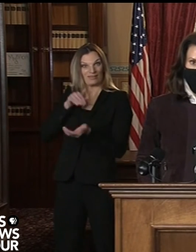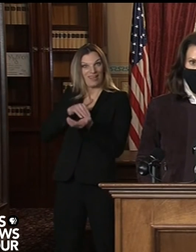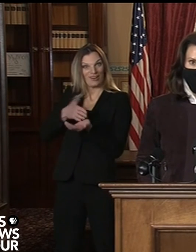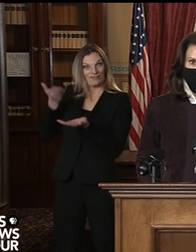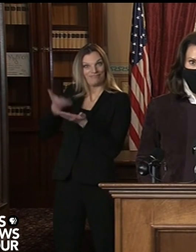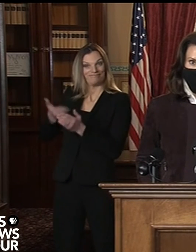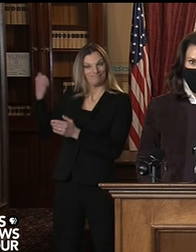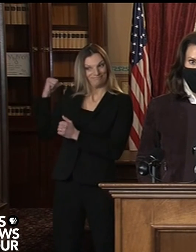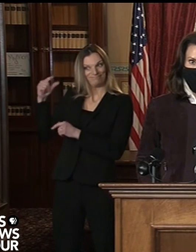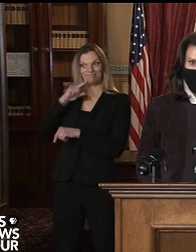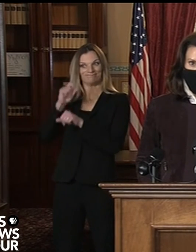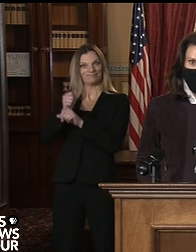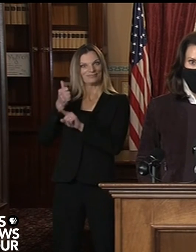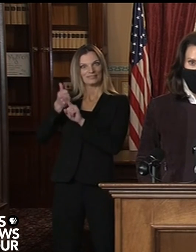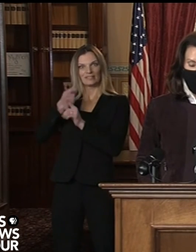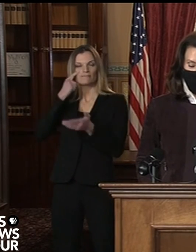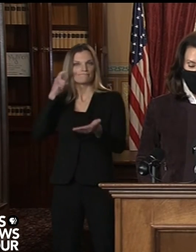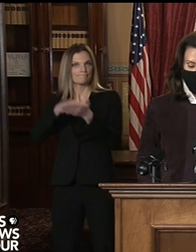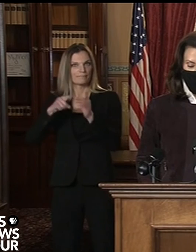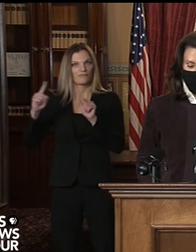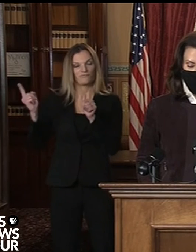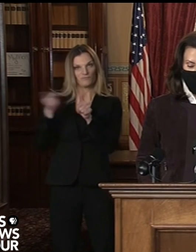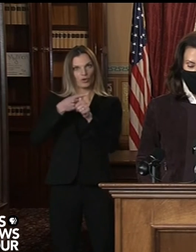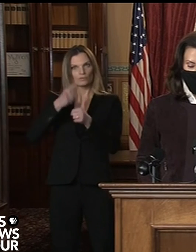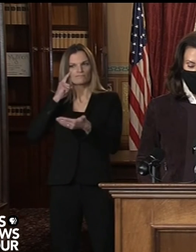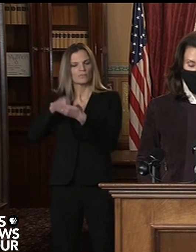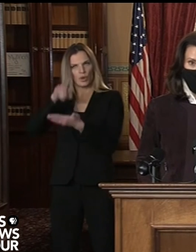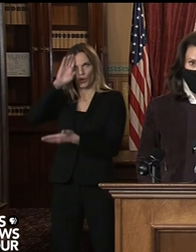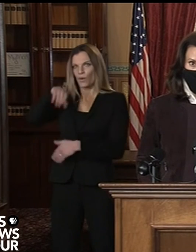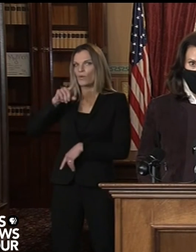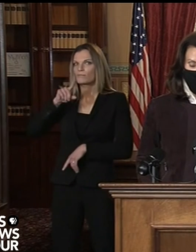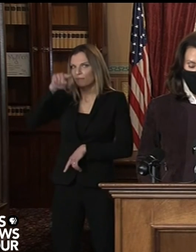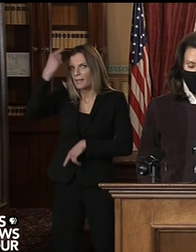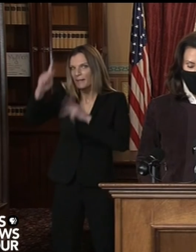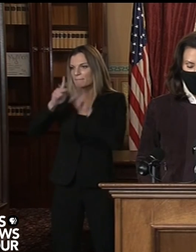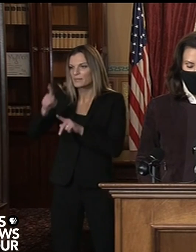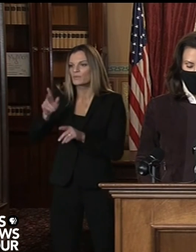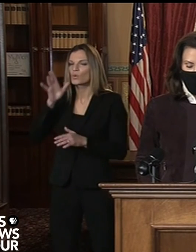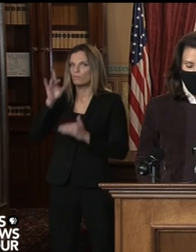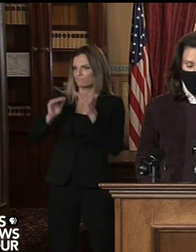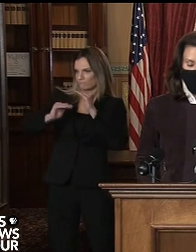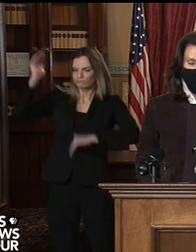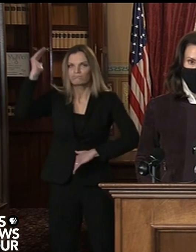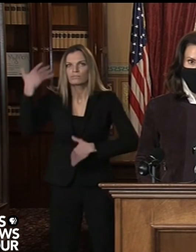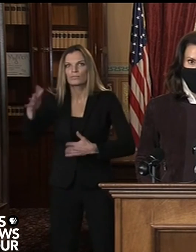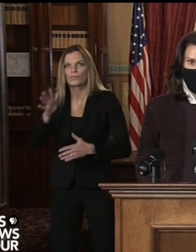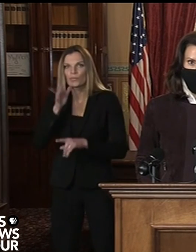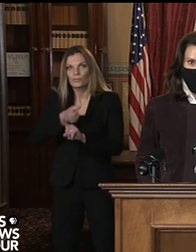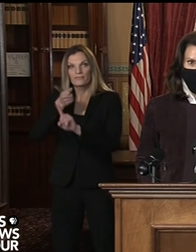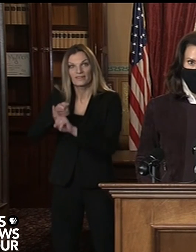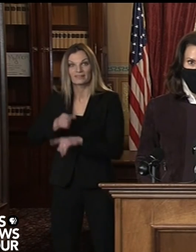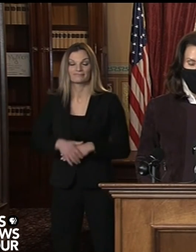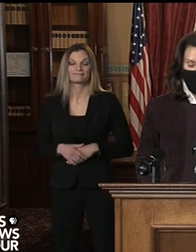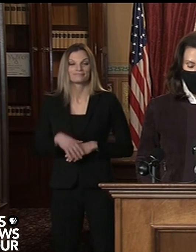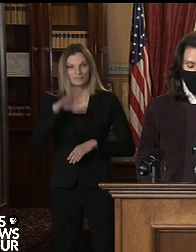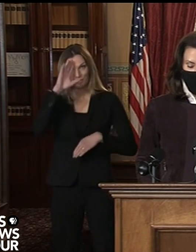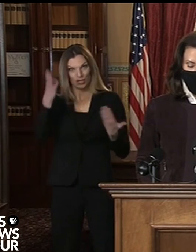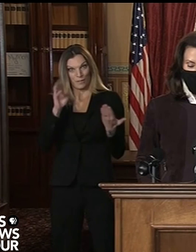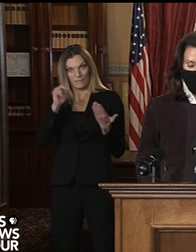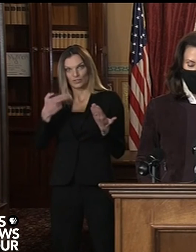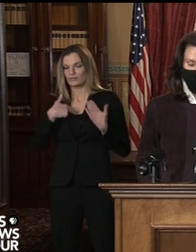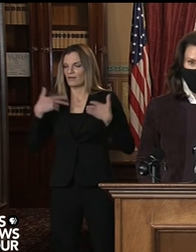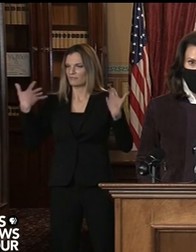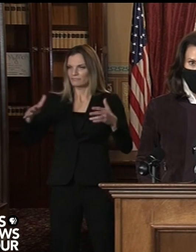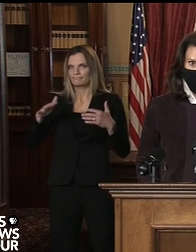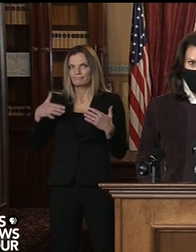This virus has exposed deep inequities in our state and in our nation. Inequities in access to health